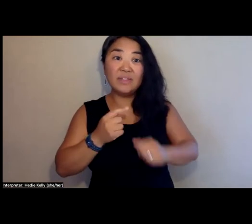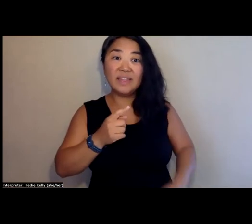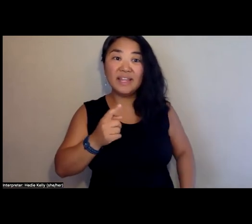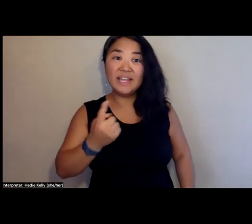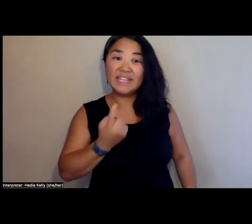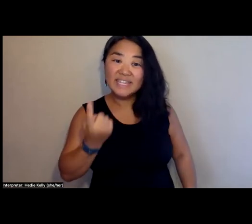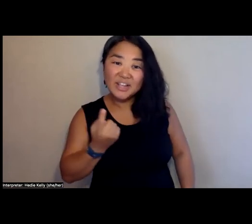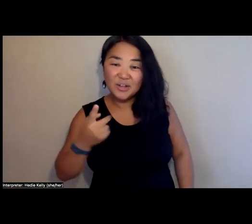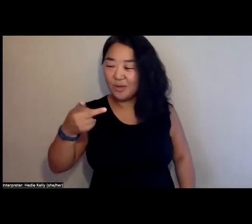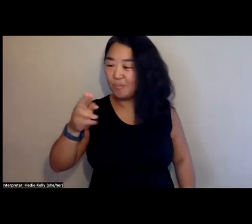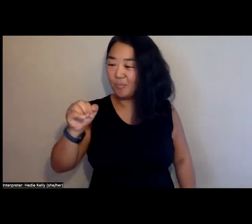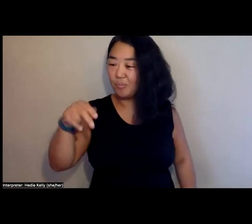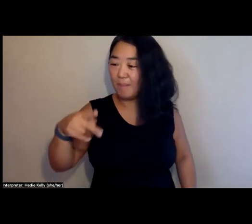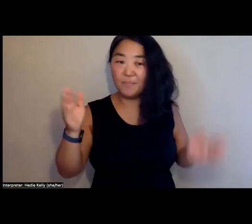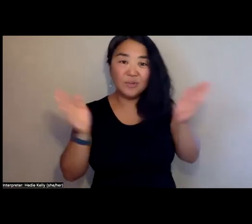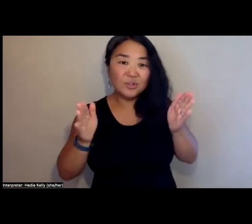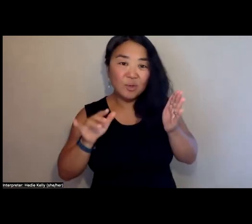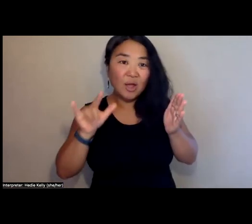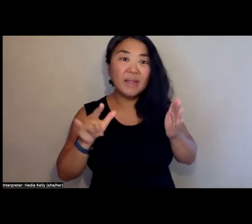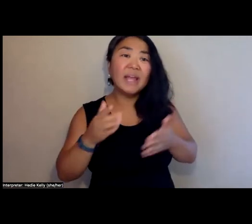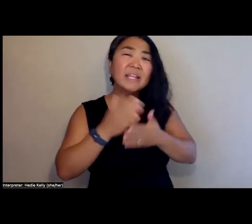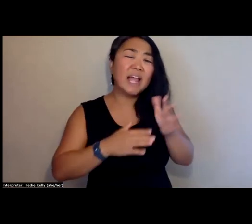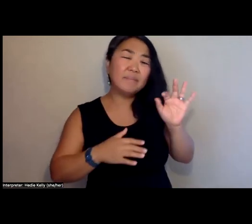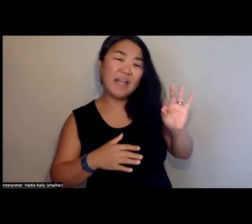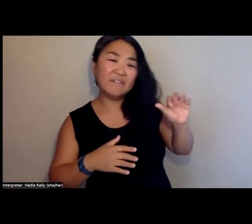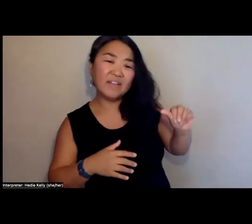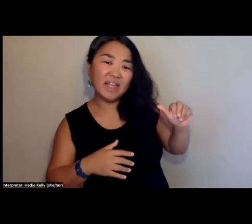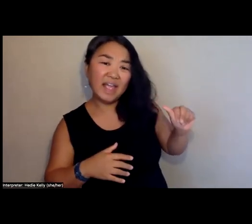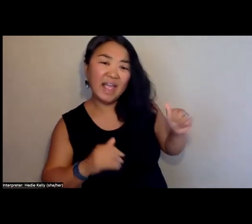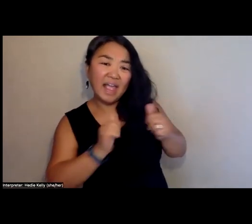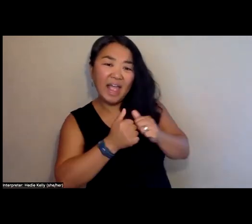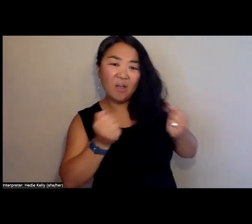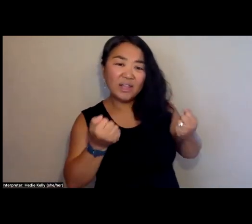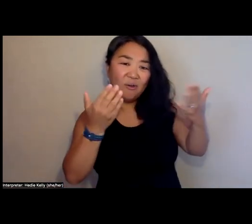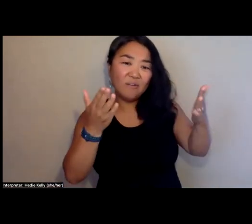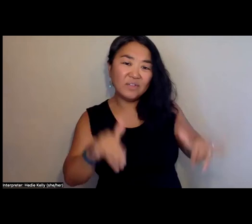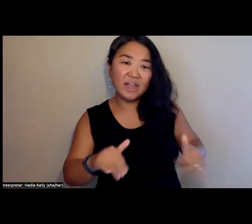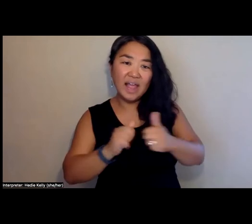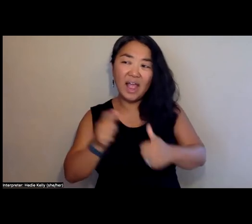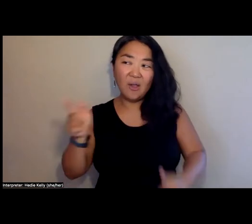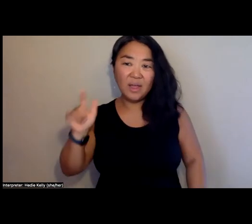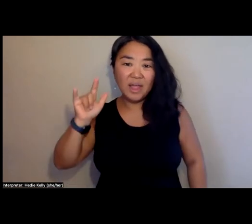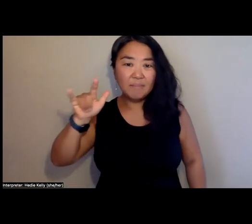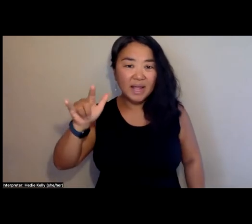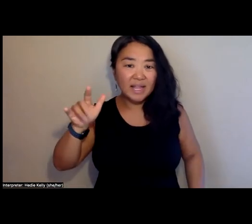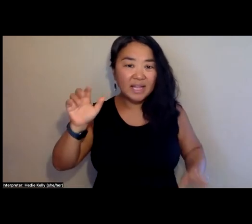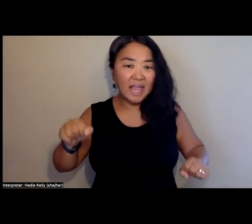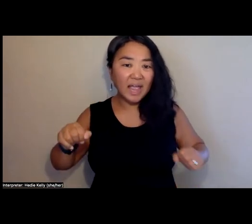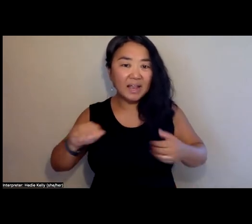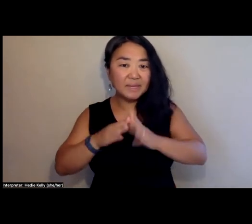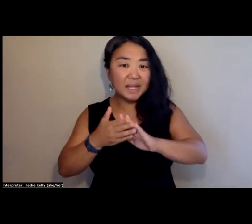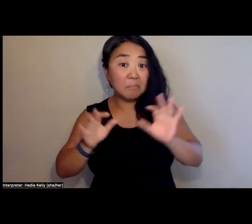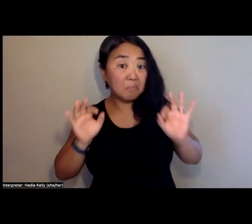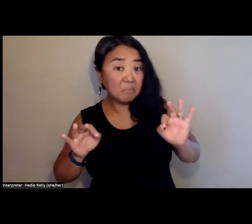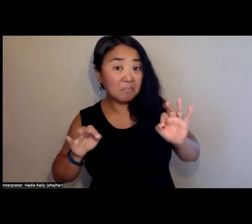small plane. There's some FAA complications about how you can offer that and how my pilot friend can be compensated or not. So